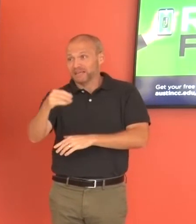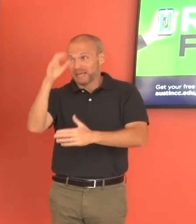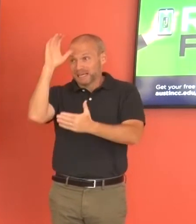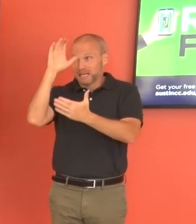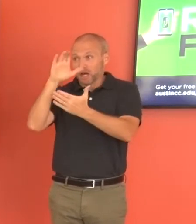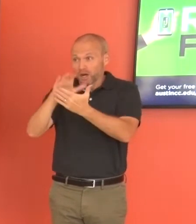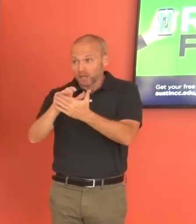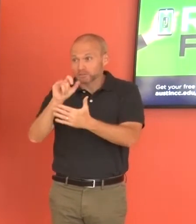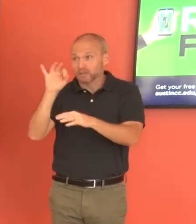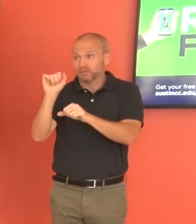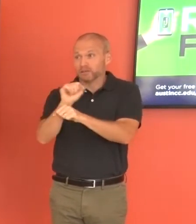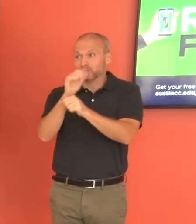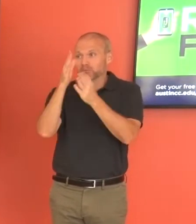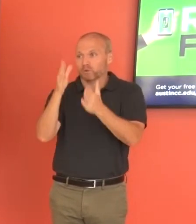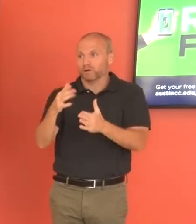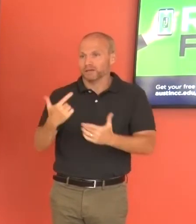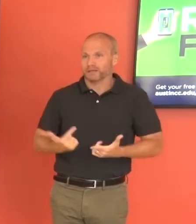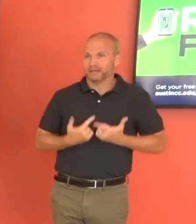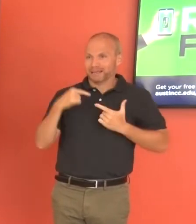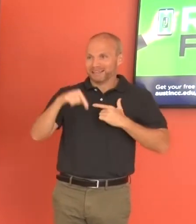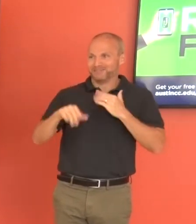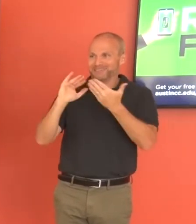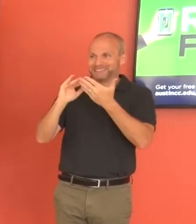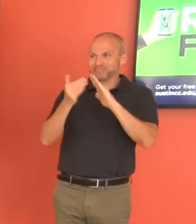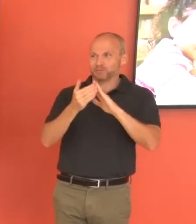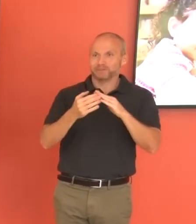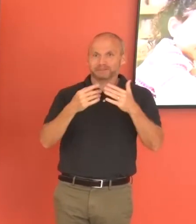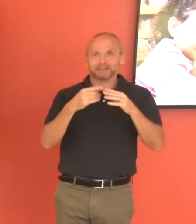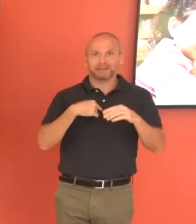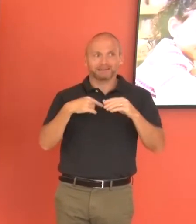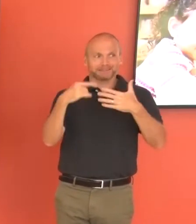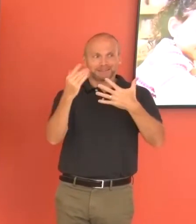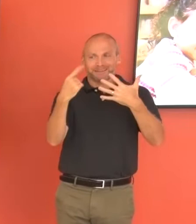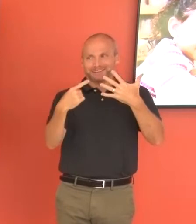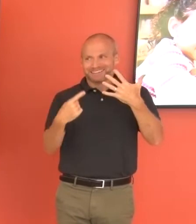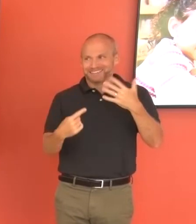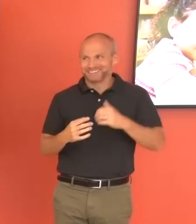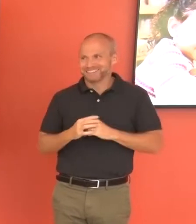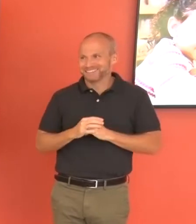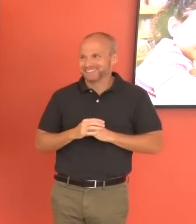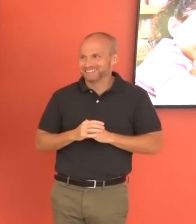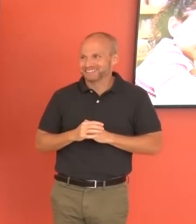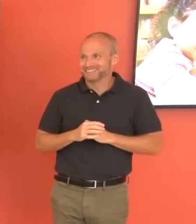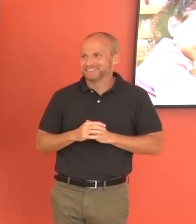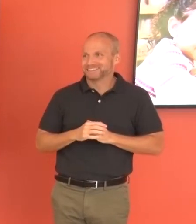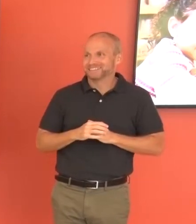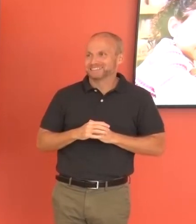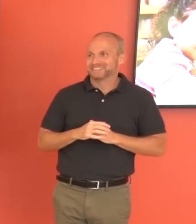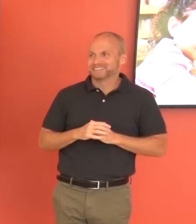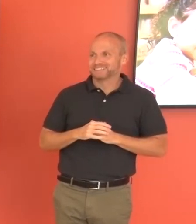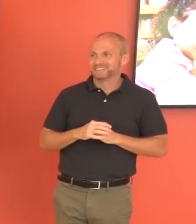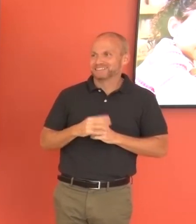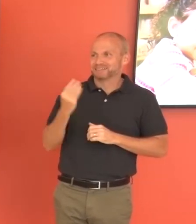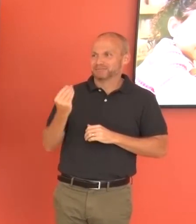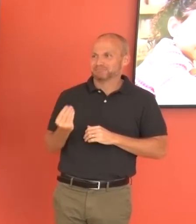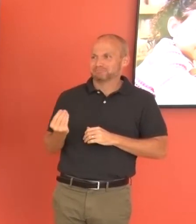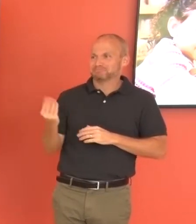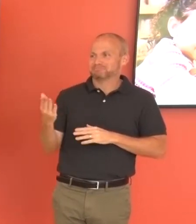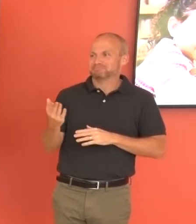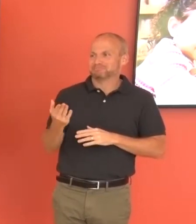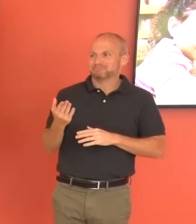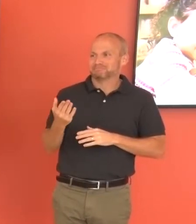an employee, and I live in this community. My wife and I live right across the street. So let me tell you a little bit about